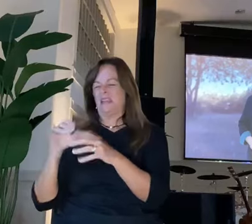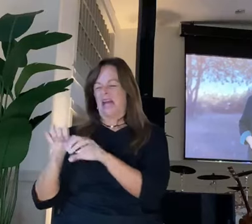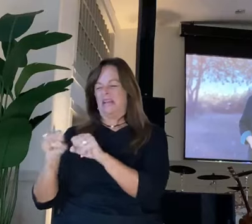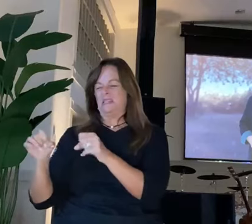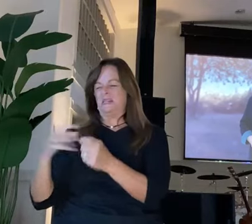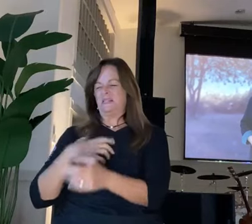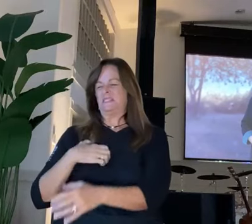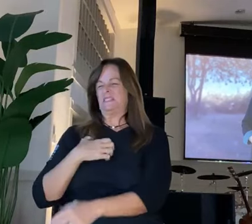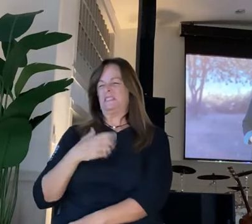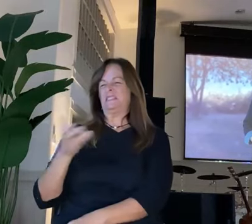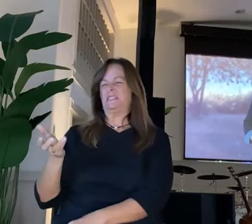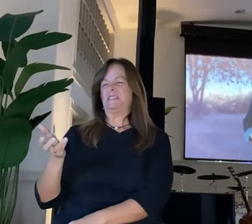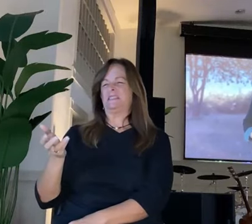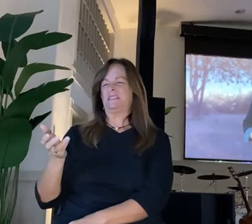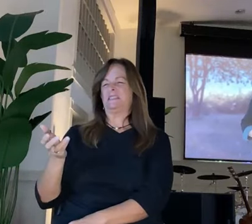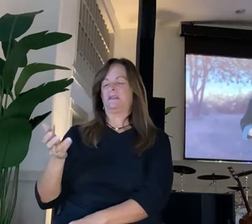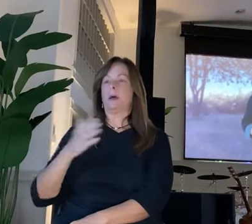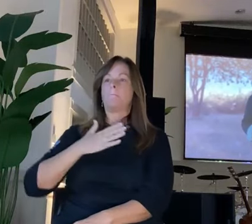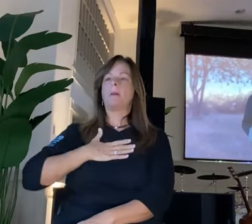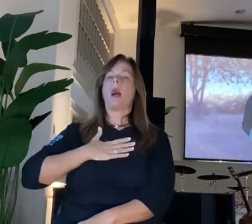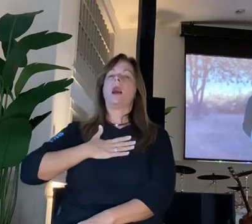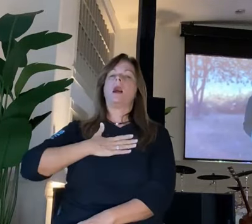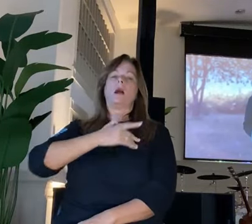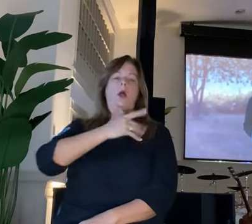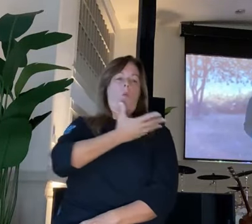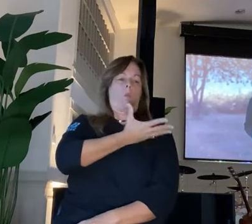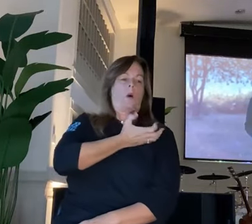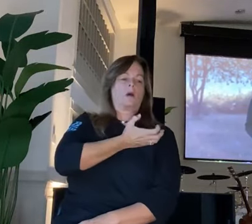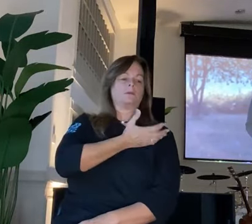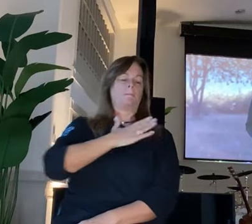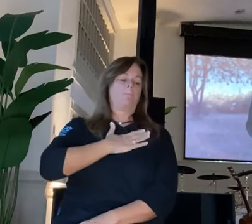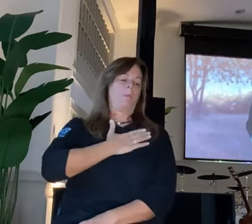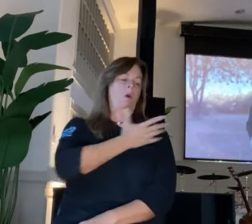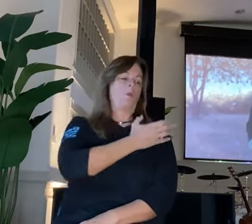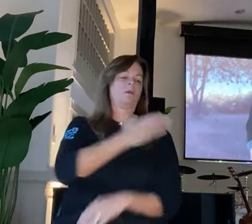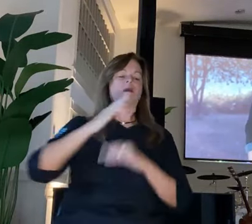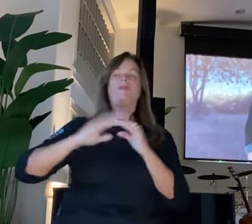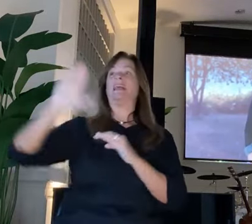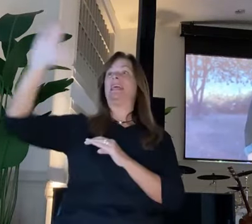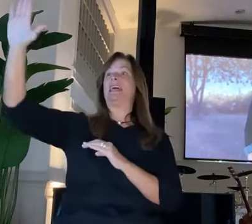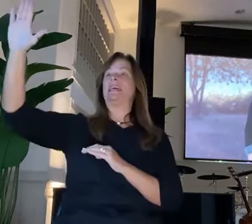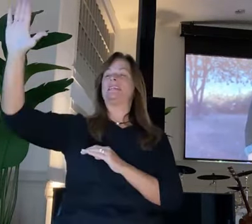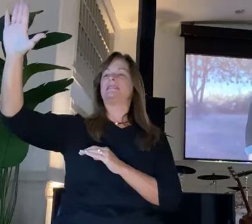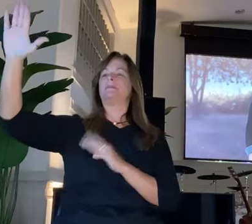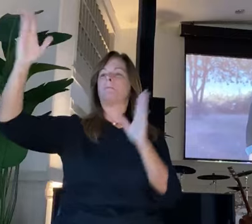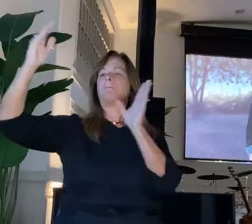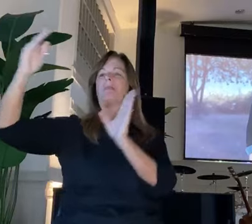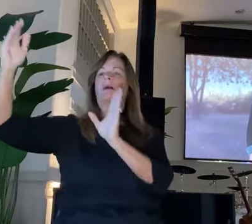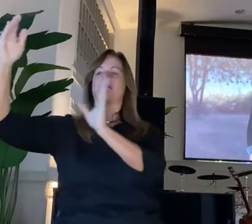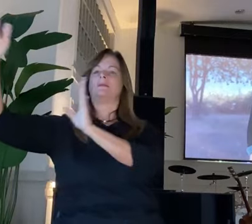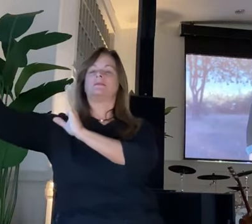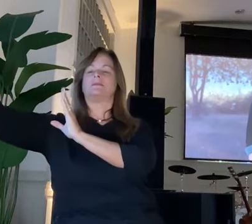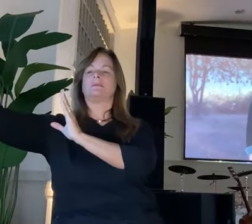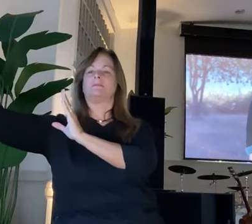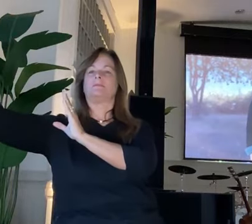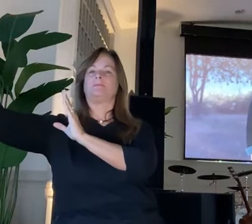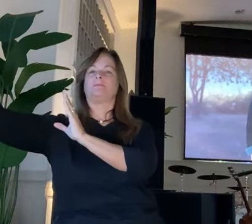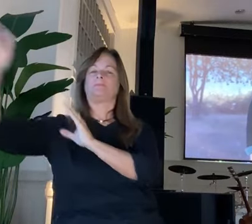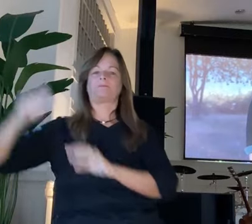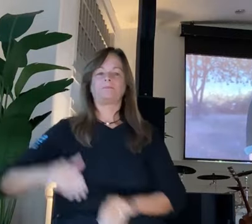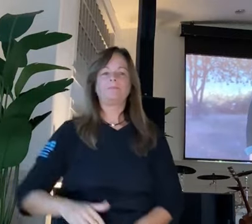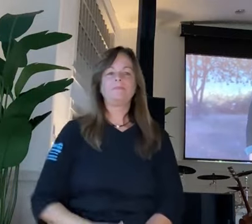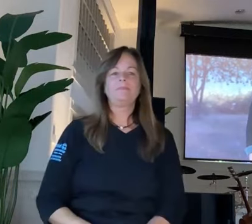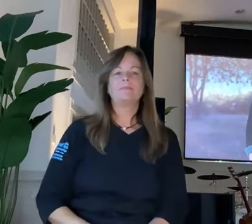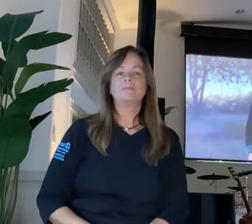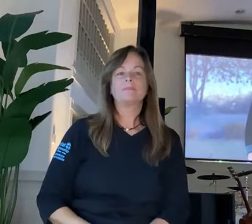that allow themselves to miss out on what God has for them because of their past experiences and their personal